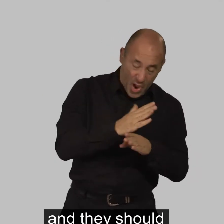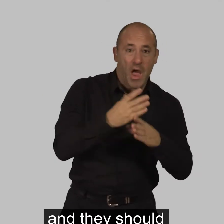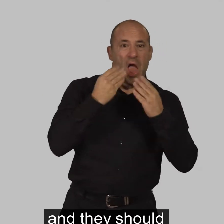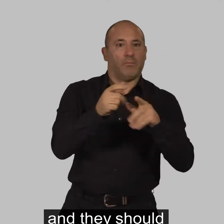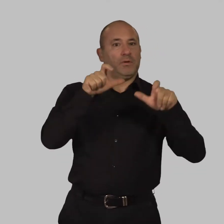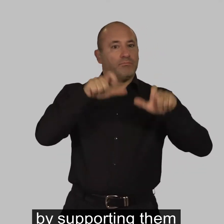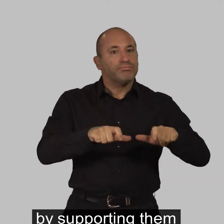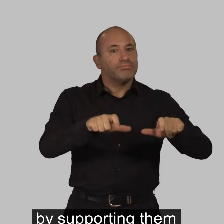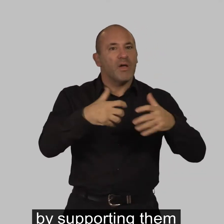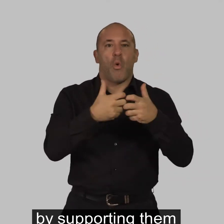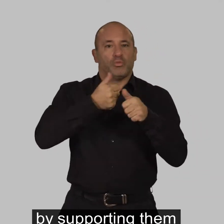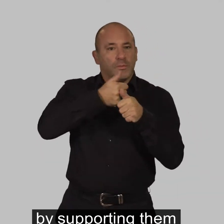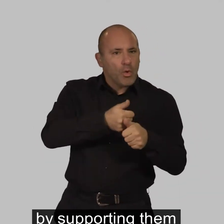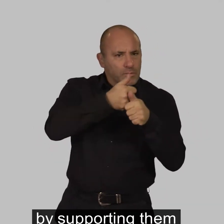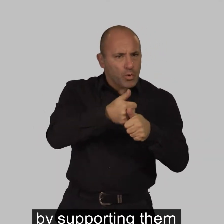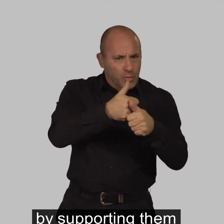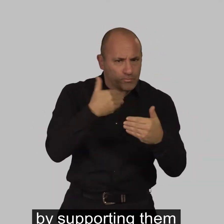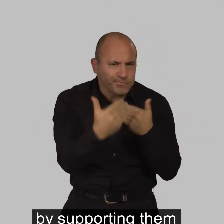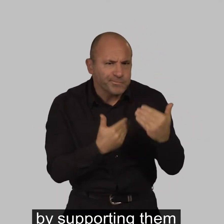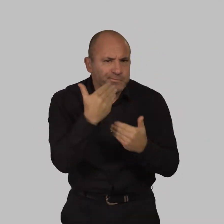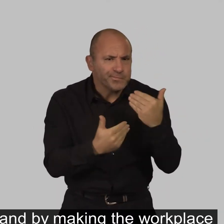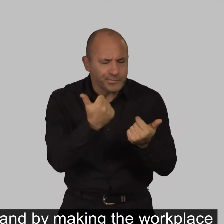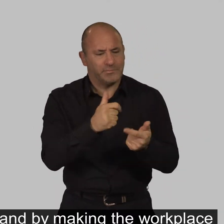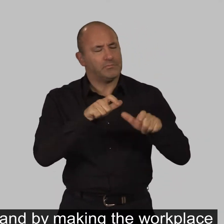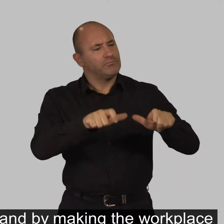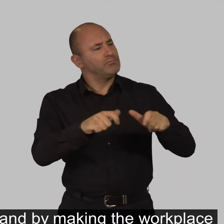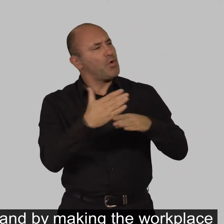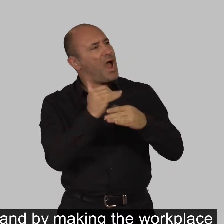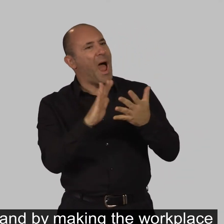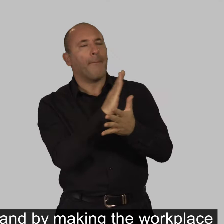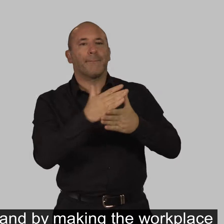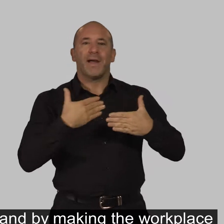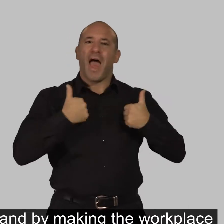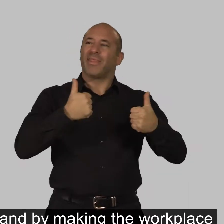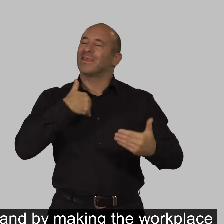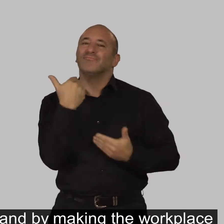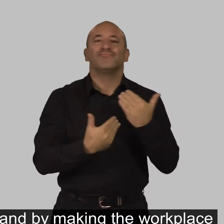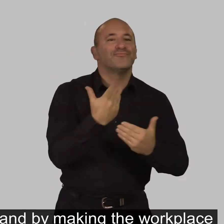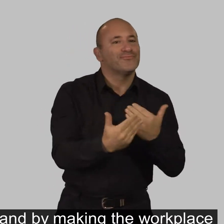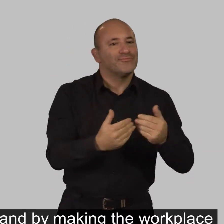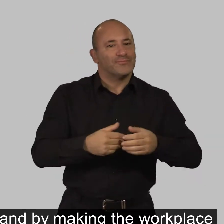by supporting them to achieve their best and by making the workplace a happy and healthy one.